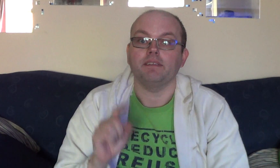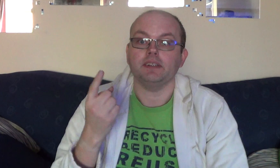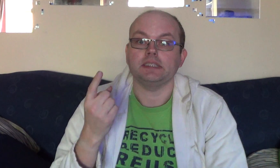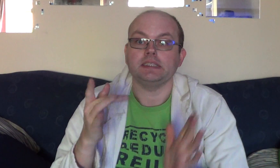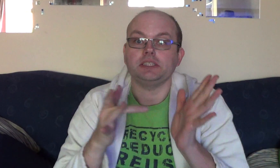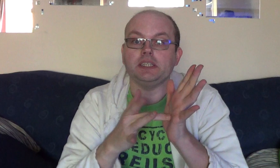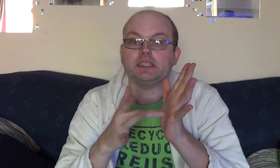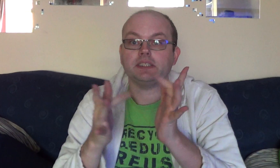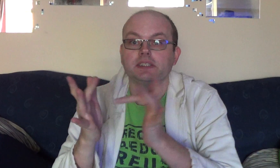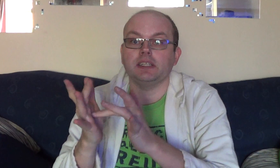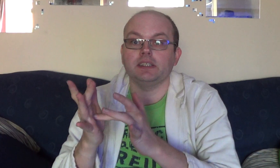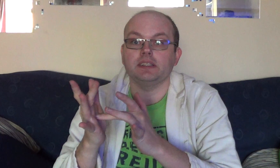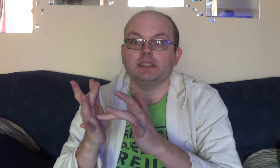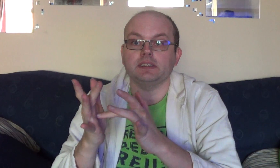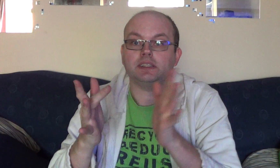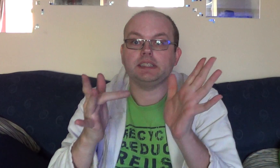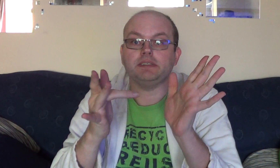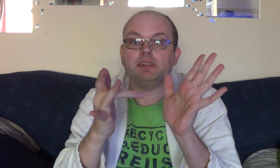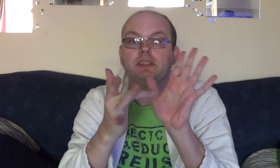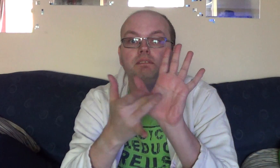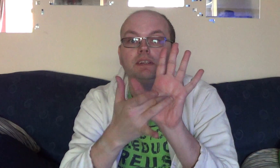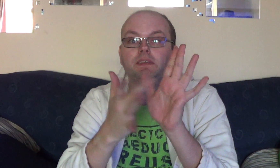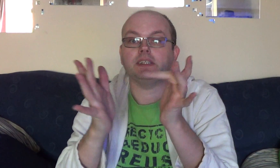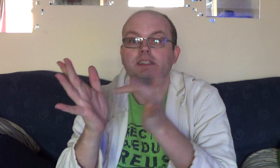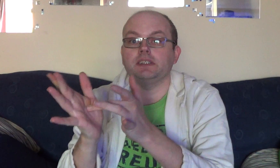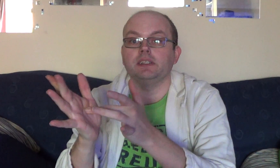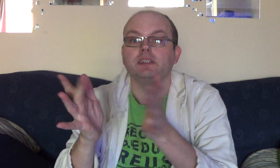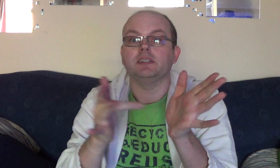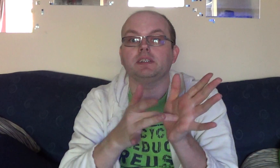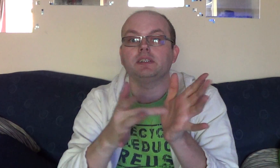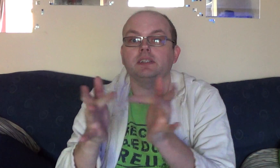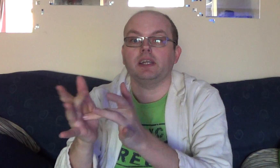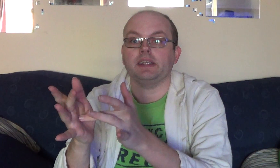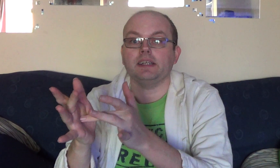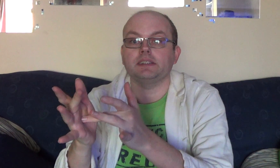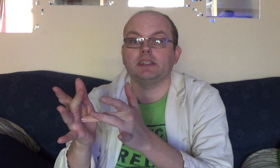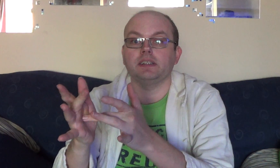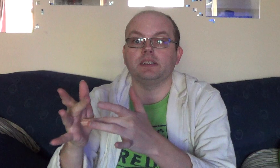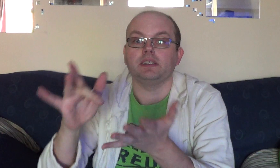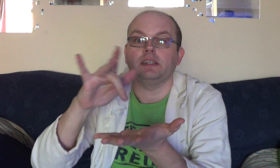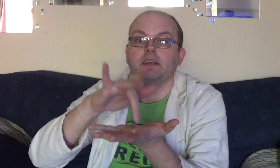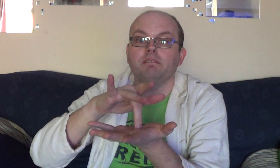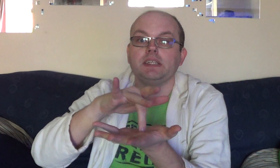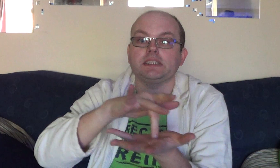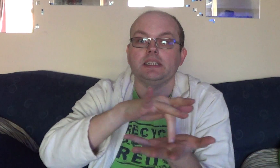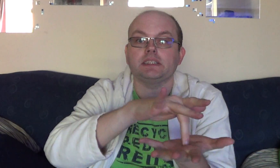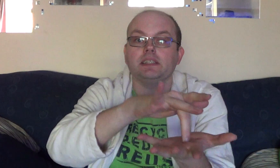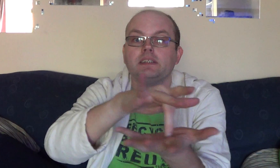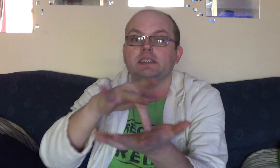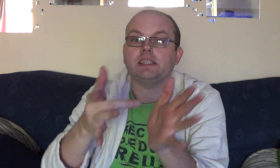First is Jesus. Nice easy one. Middle fingers like that. Be the Centre. It's the same